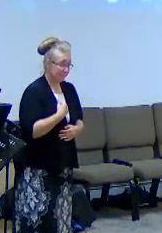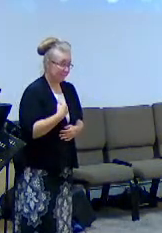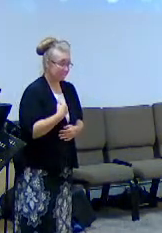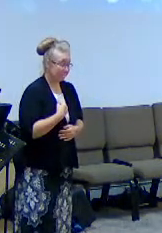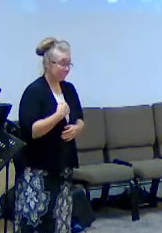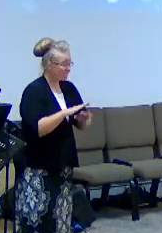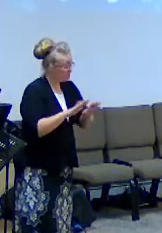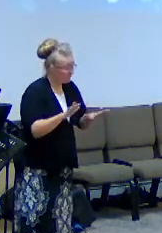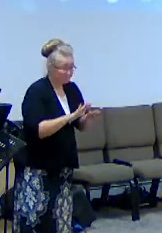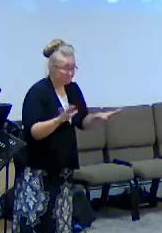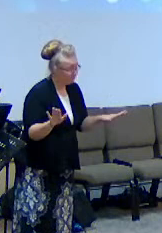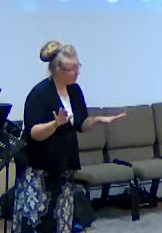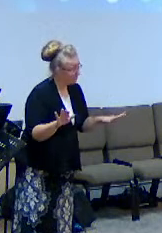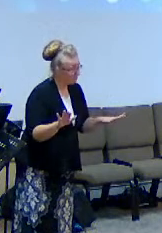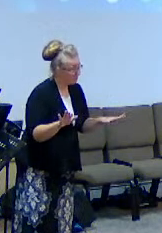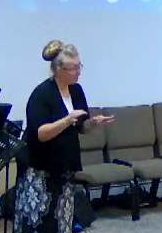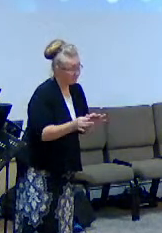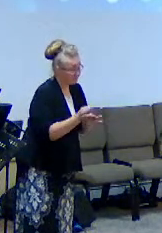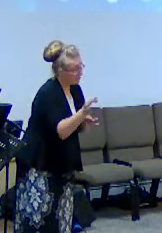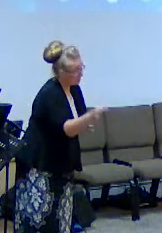Do not postpone this.